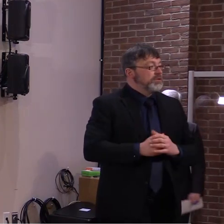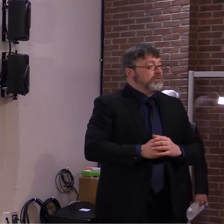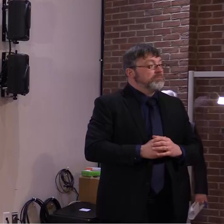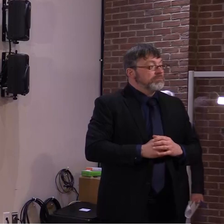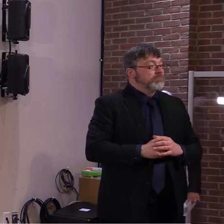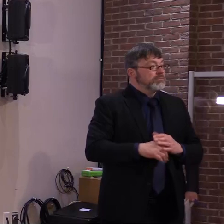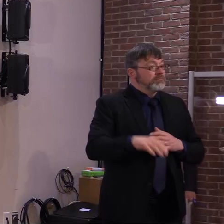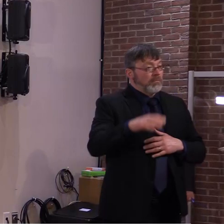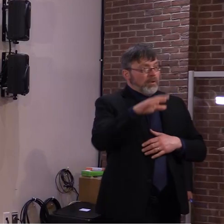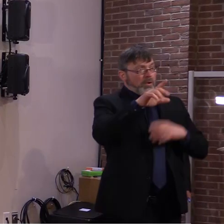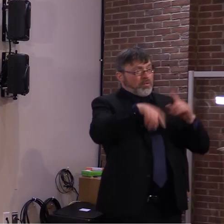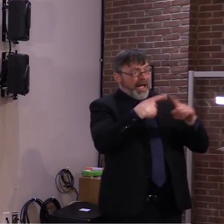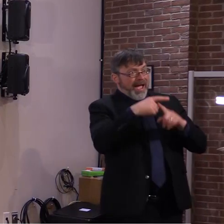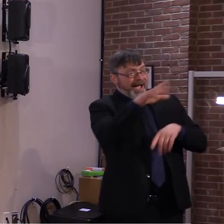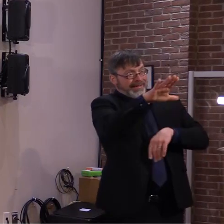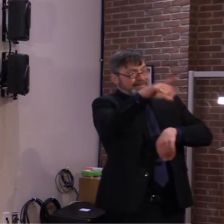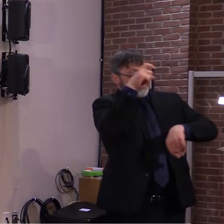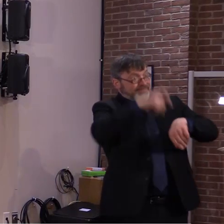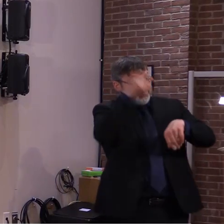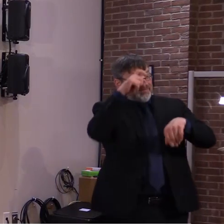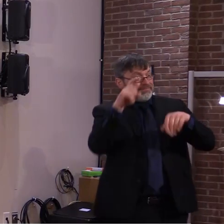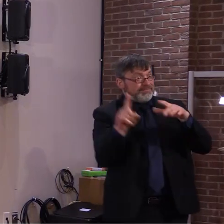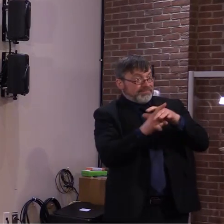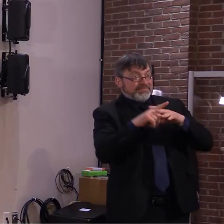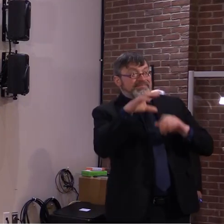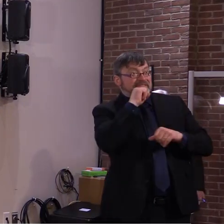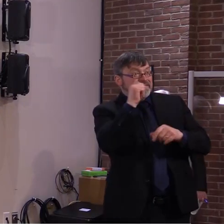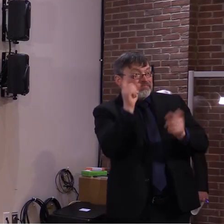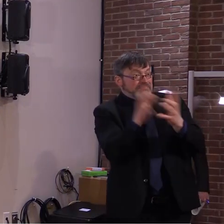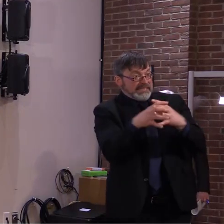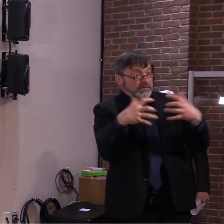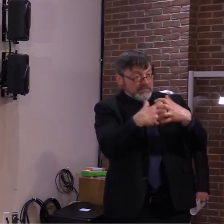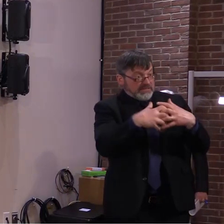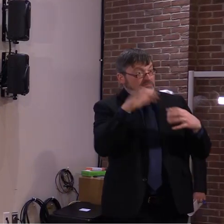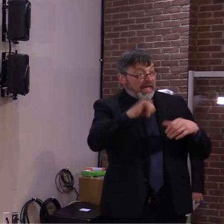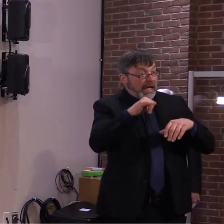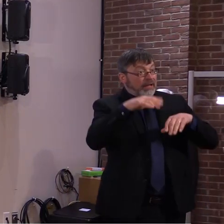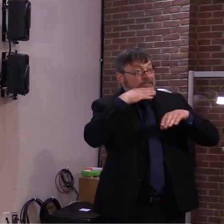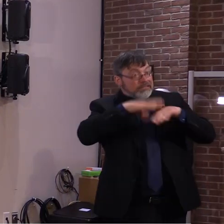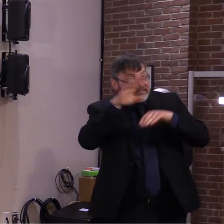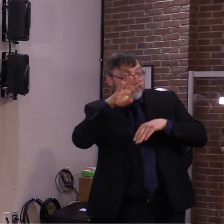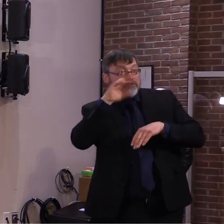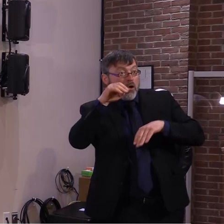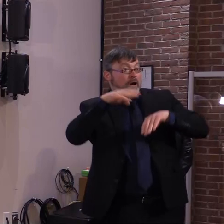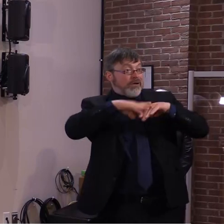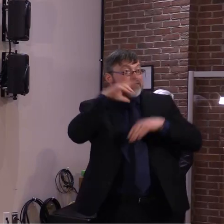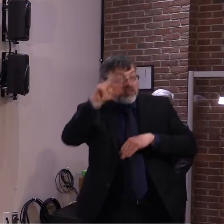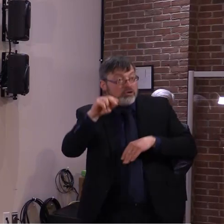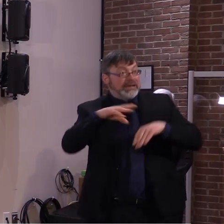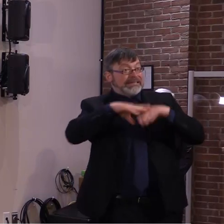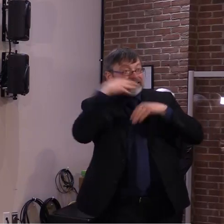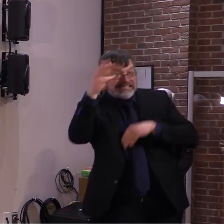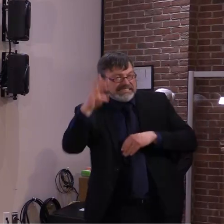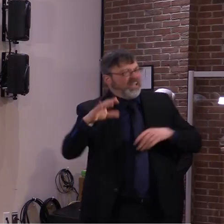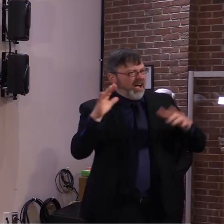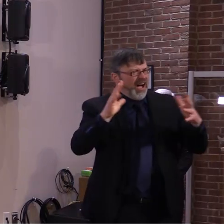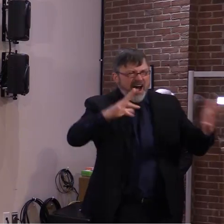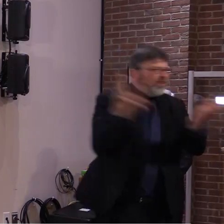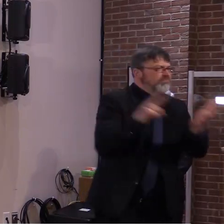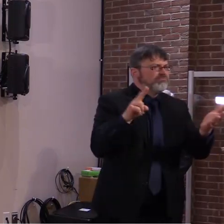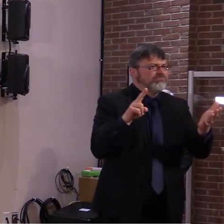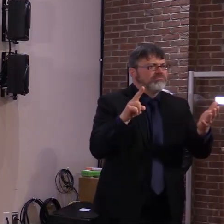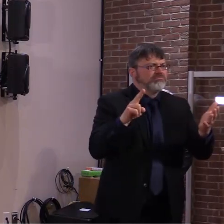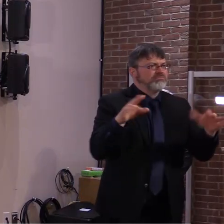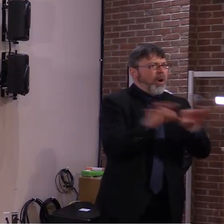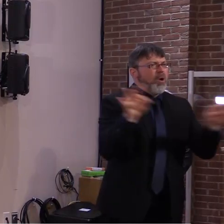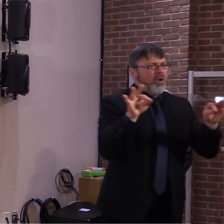healthvermont.gov/myvaccine and make your appointment to get vaccinated. Together, we can bring this pandemic to an end all the sooner. Governor?